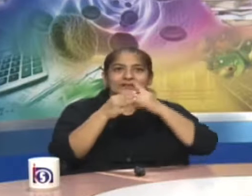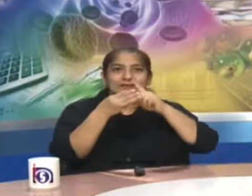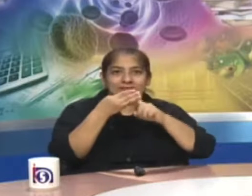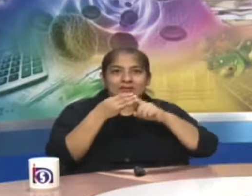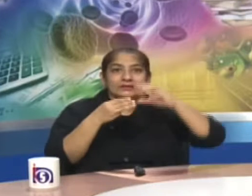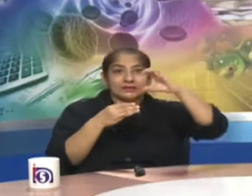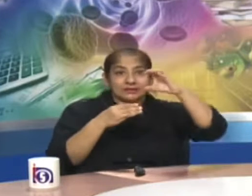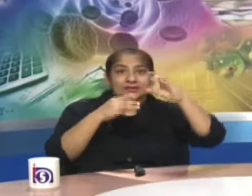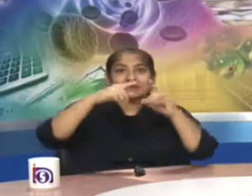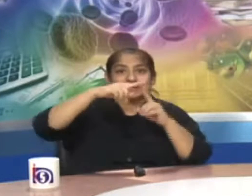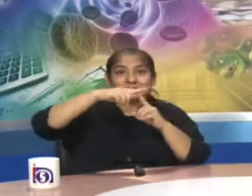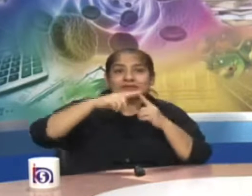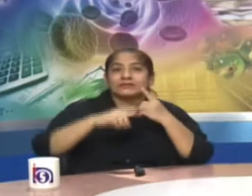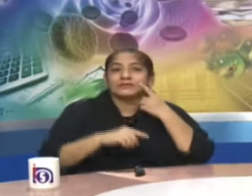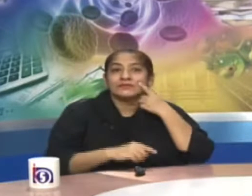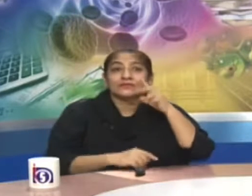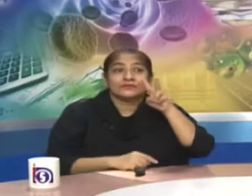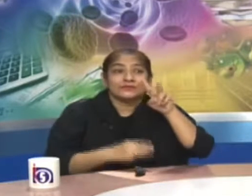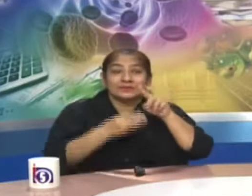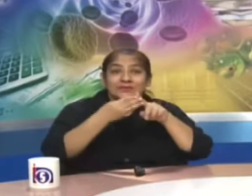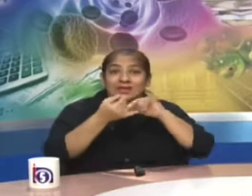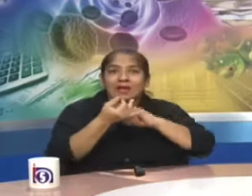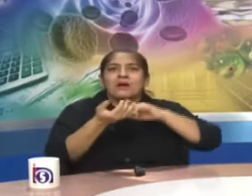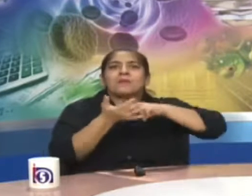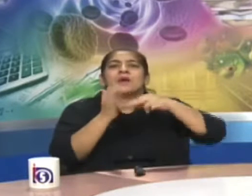NSEI, which you can see on the screen as well.